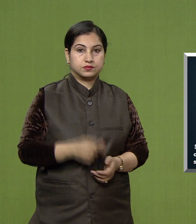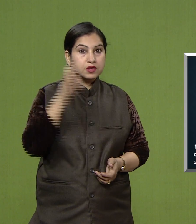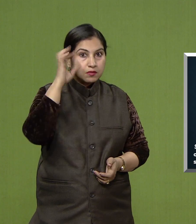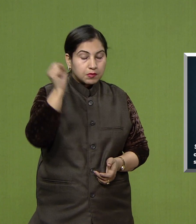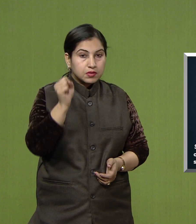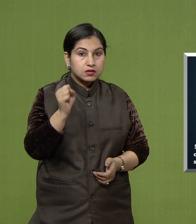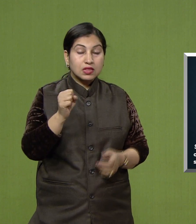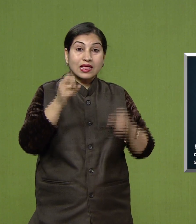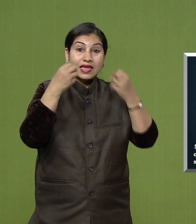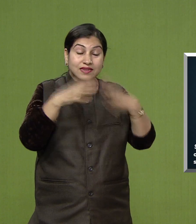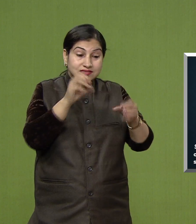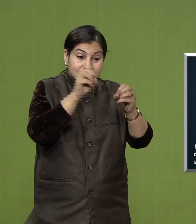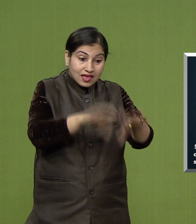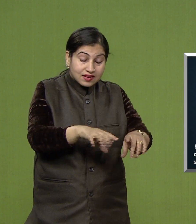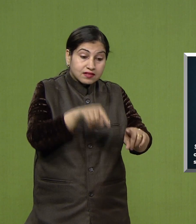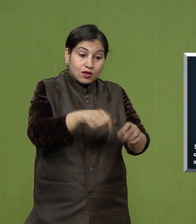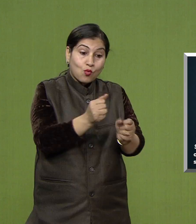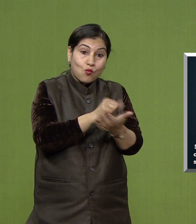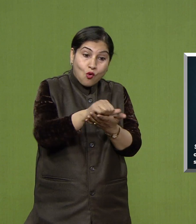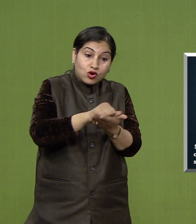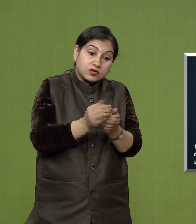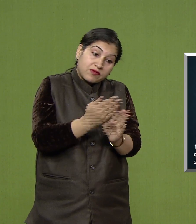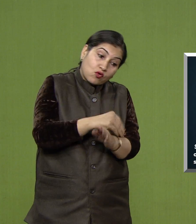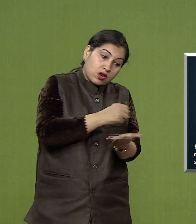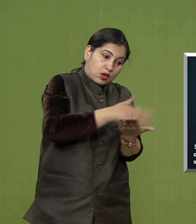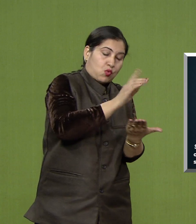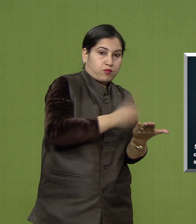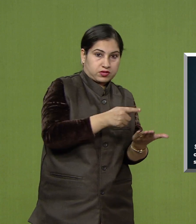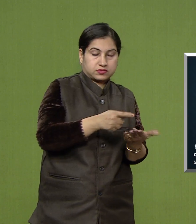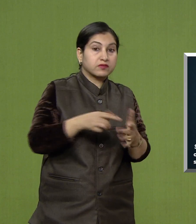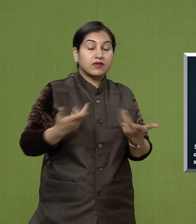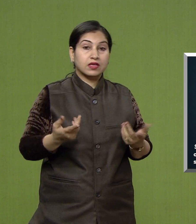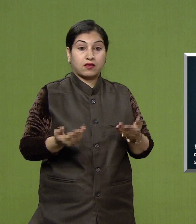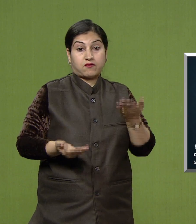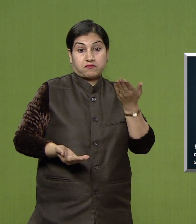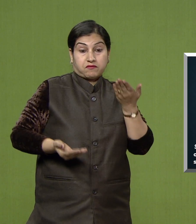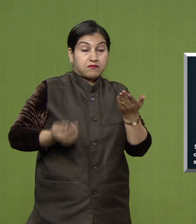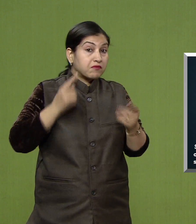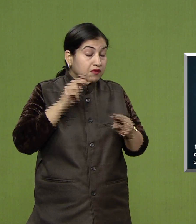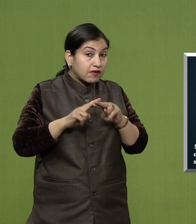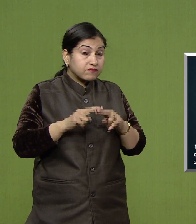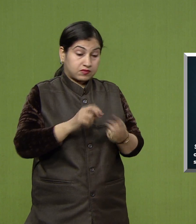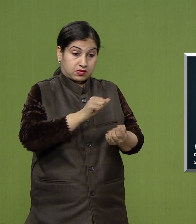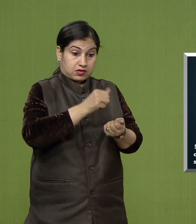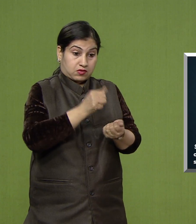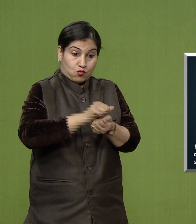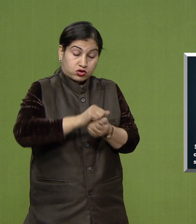Remember, stains must be removed before washing, as some of them may become